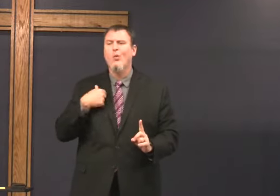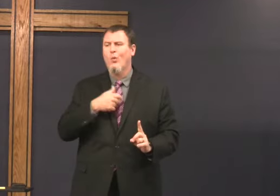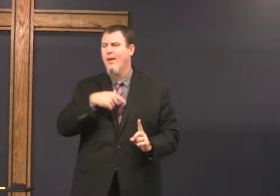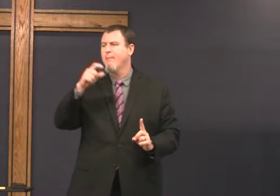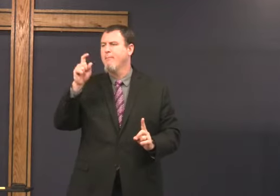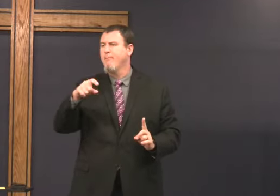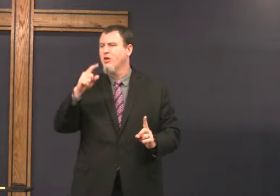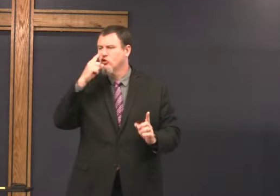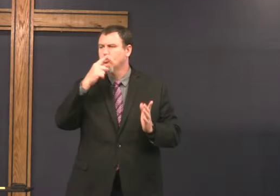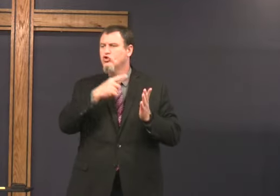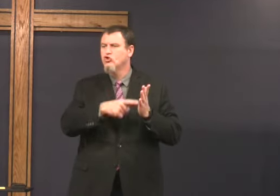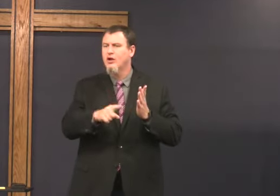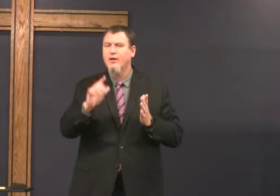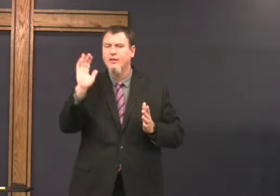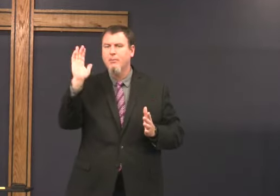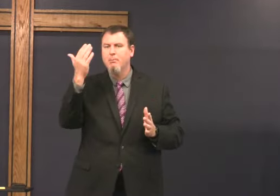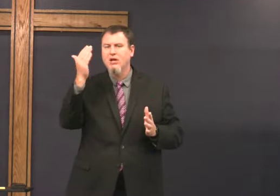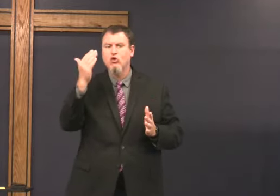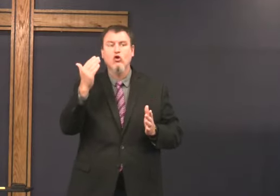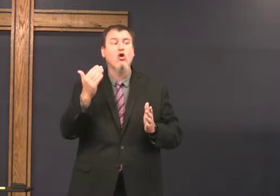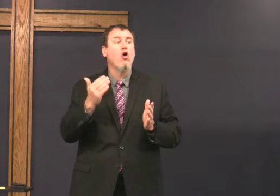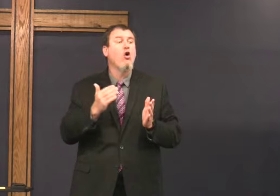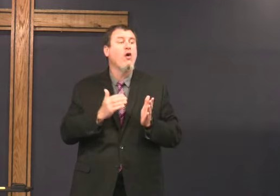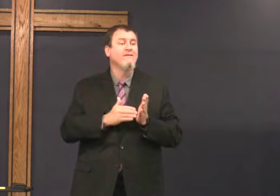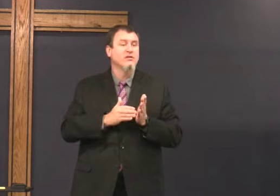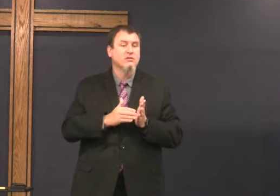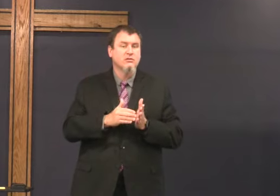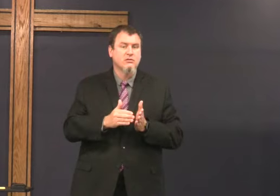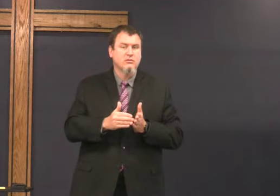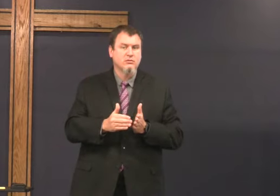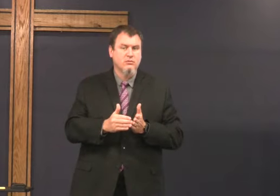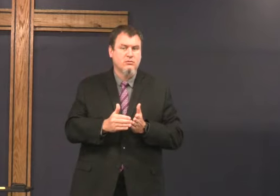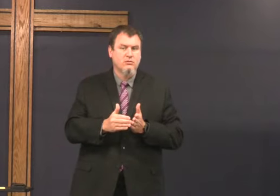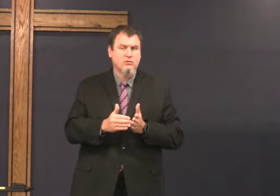What's the point? To make sure I check the mirror often.